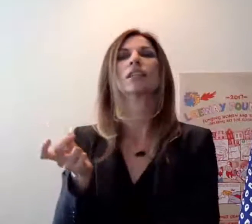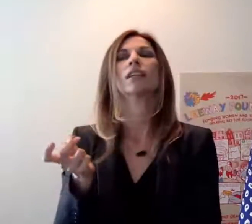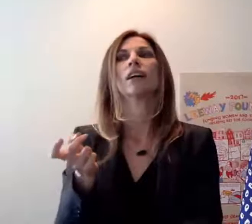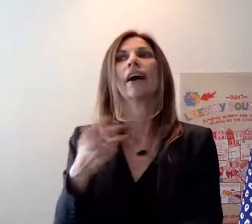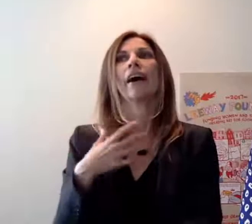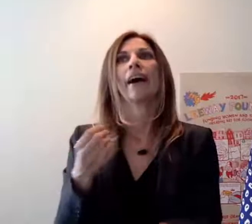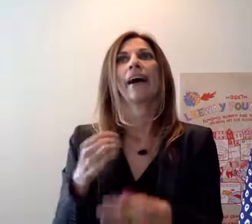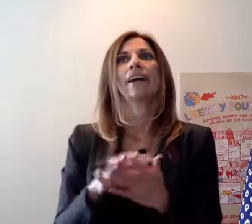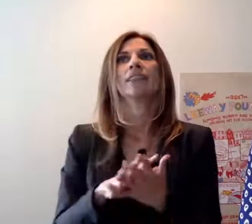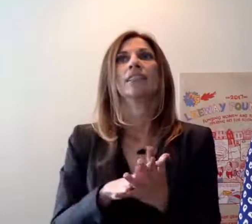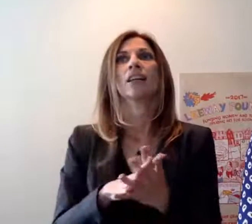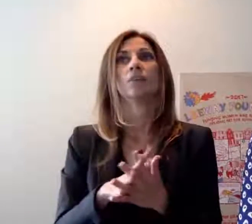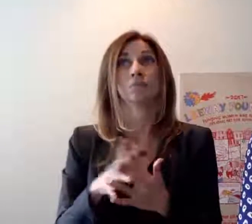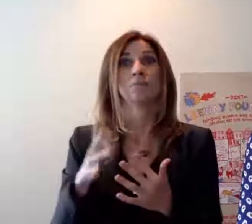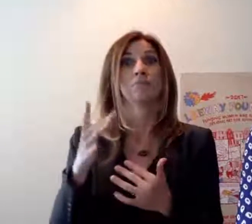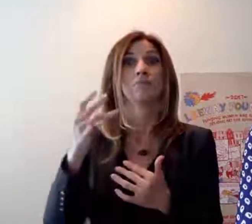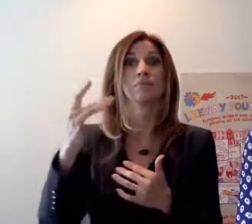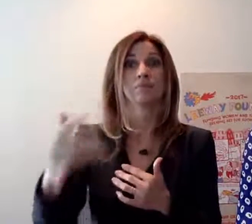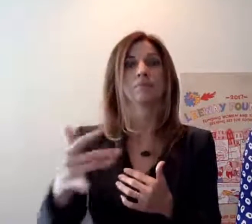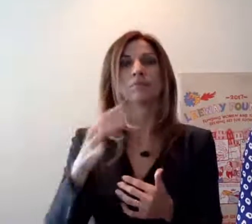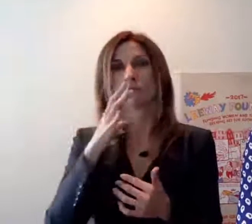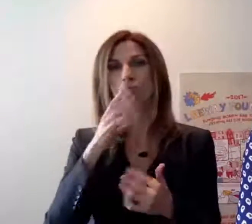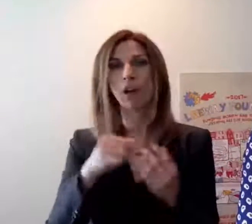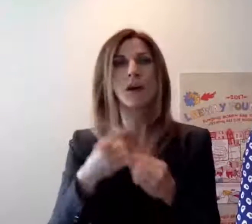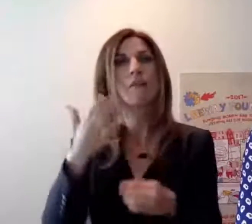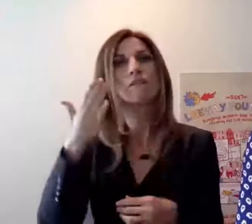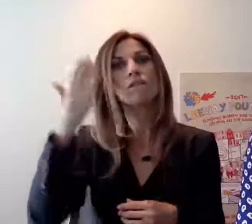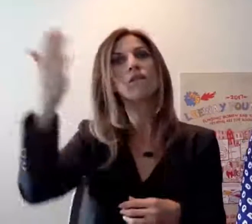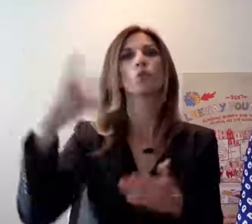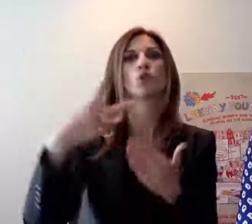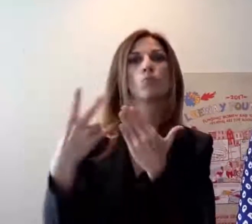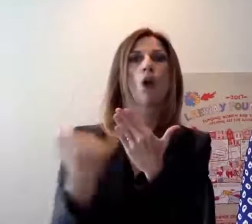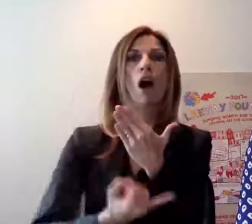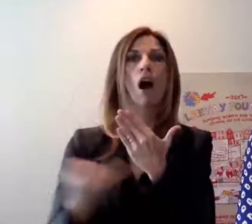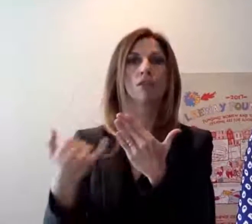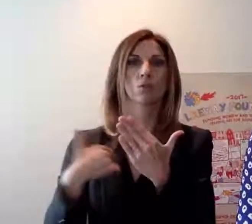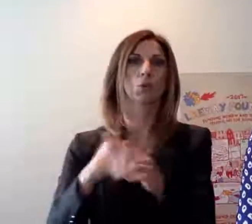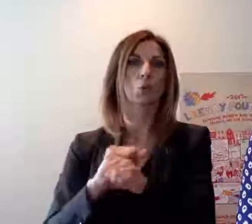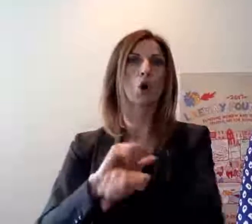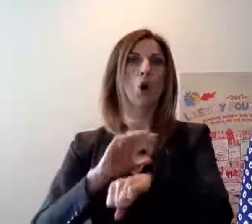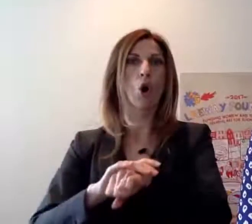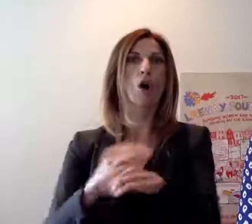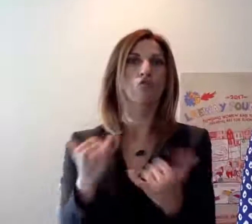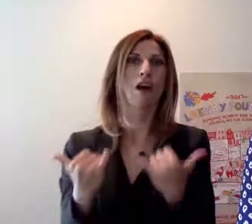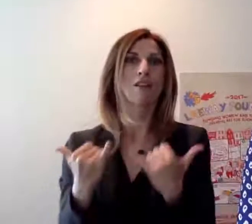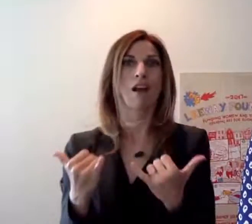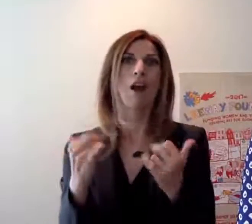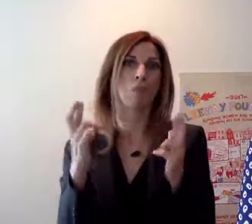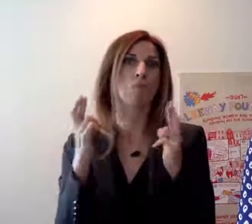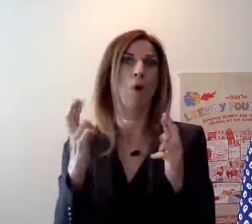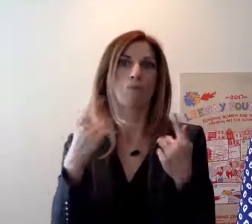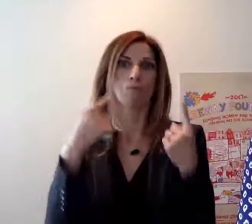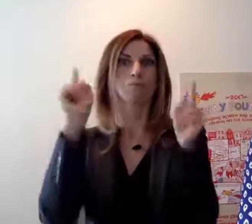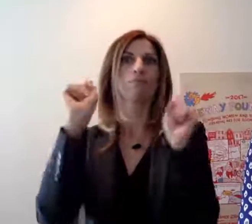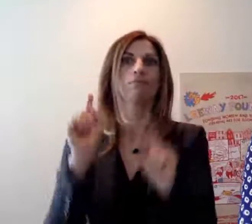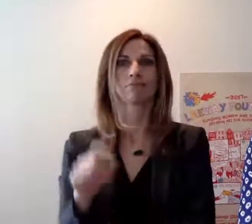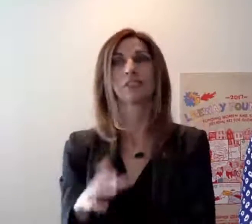And then I talked about a little bit sort of the future projects that I'm working on right now that I'm hoping to achieve.